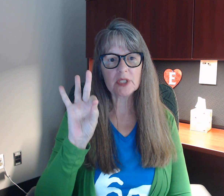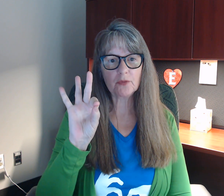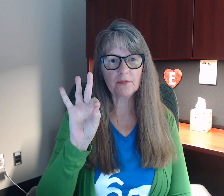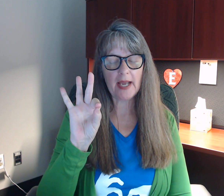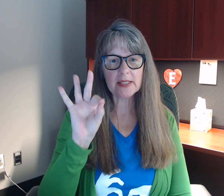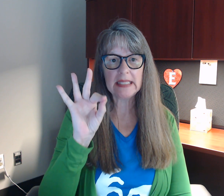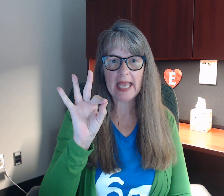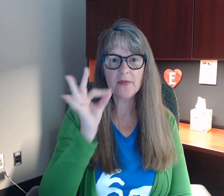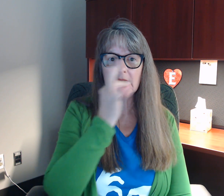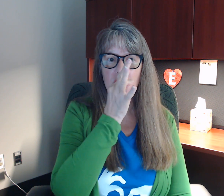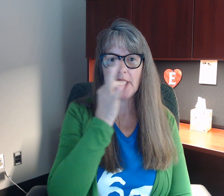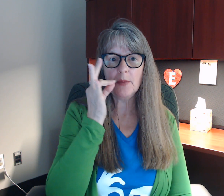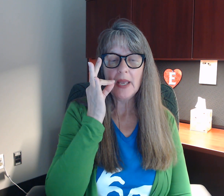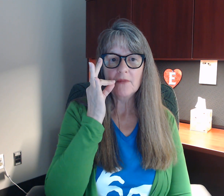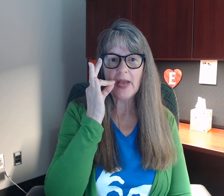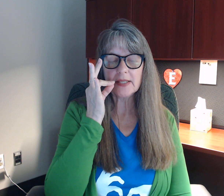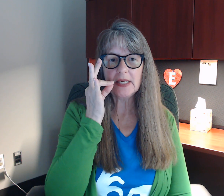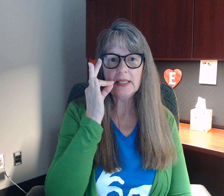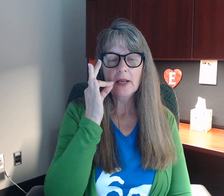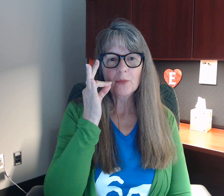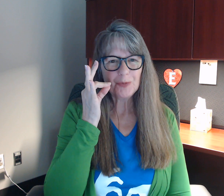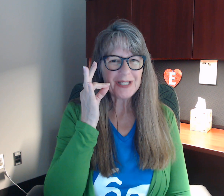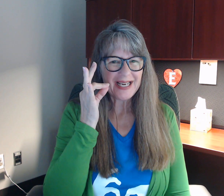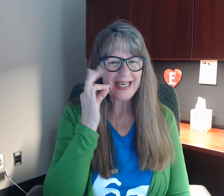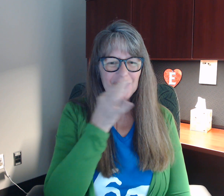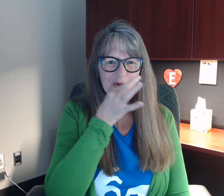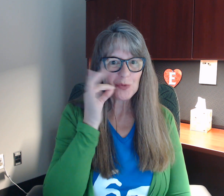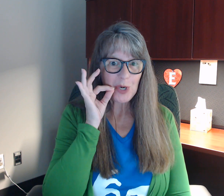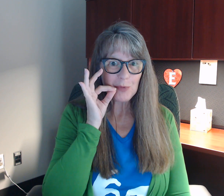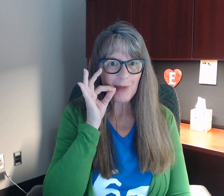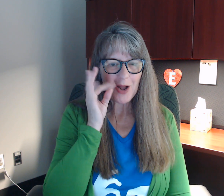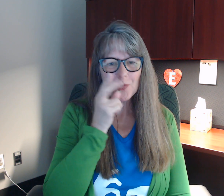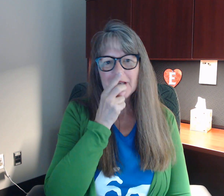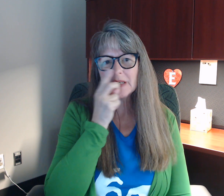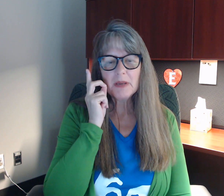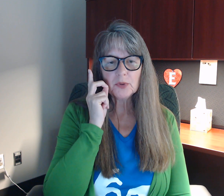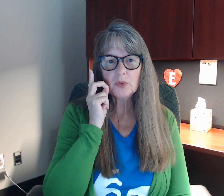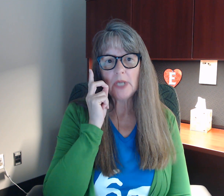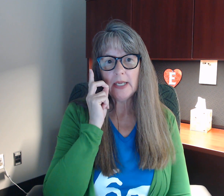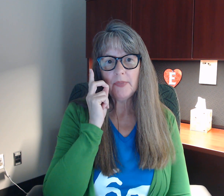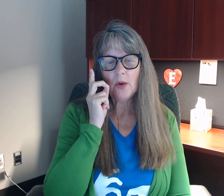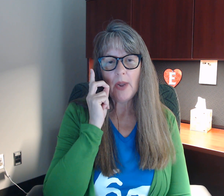for fasting, the F-hand shape, fasting, which means not eating, you're zipping up your mouth. Some people do diet that way,